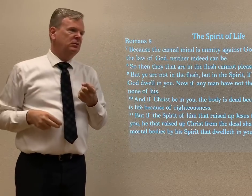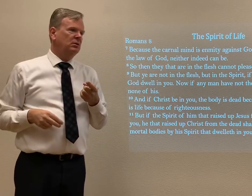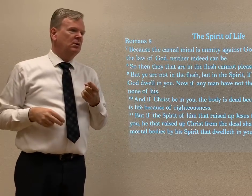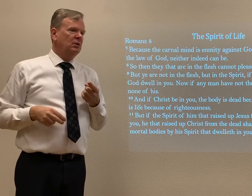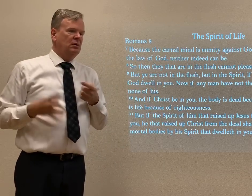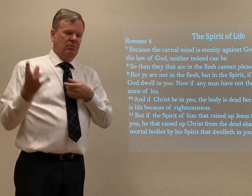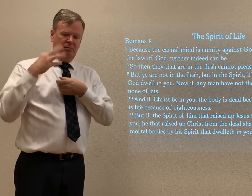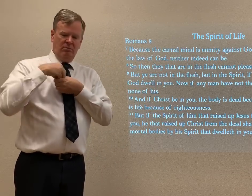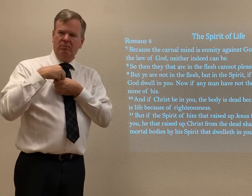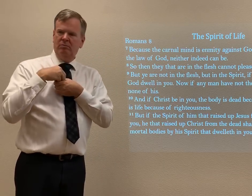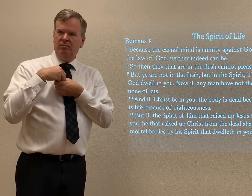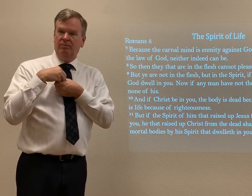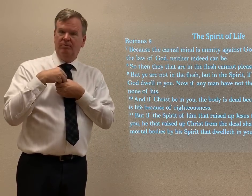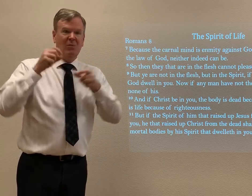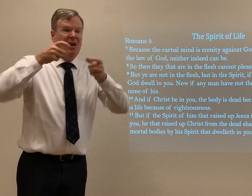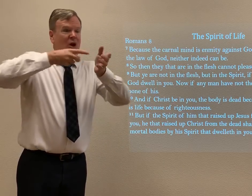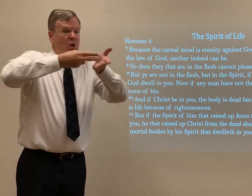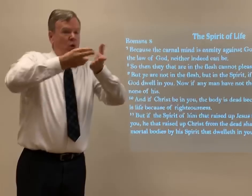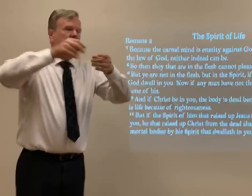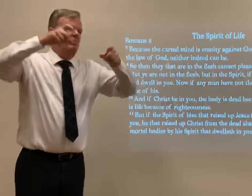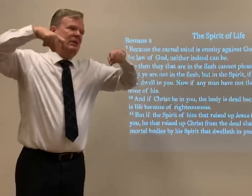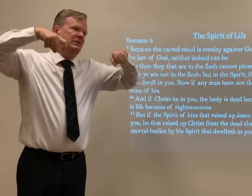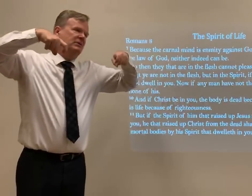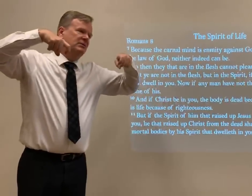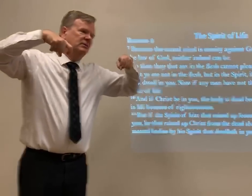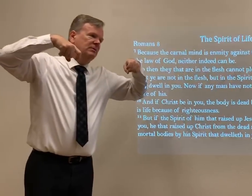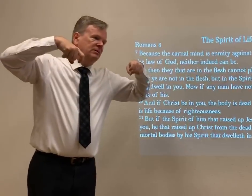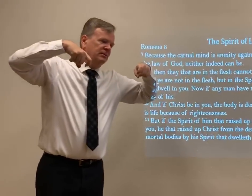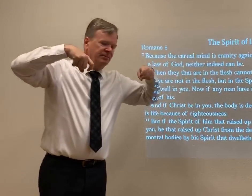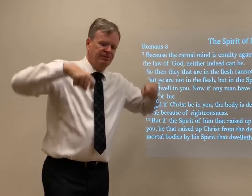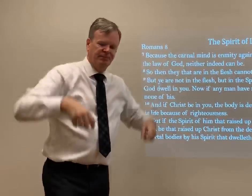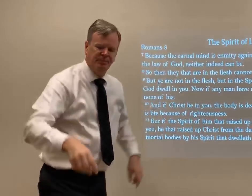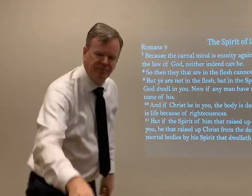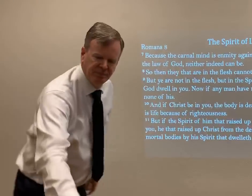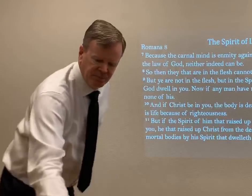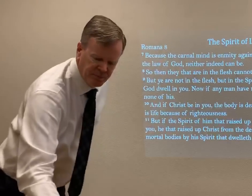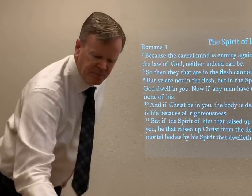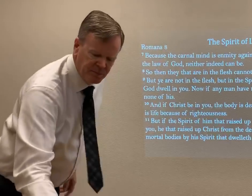It's through that you're able to be. The Holy Ghost is necessary.